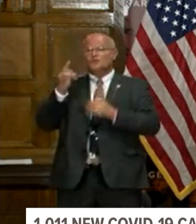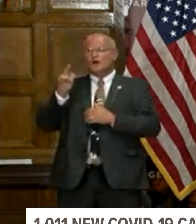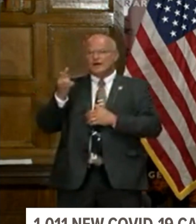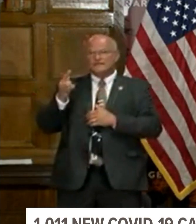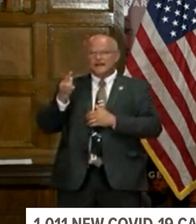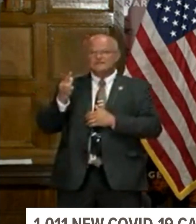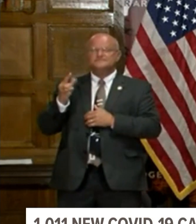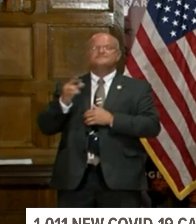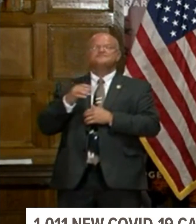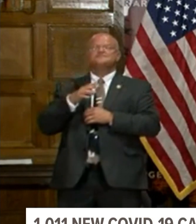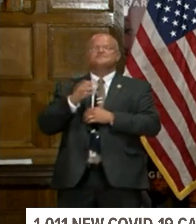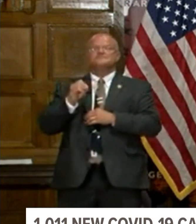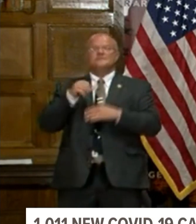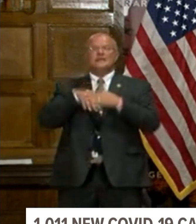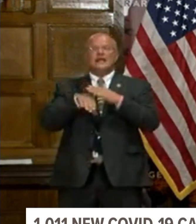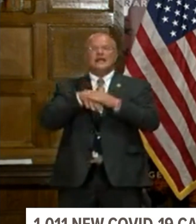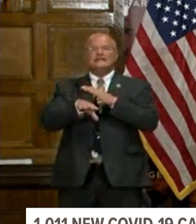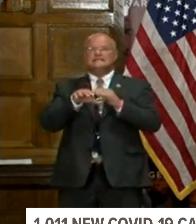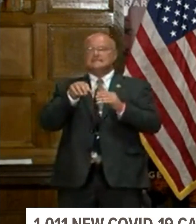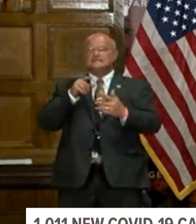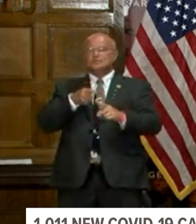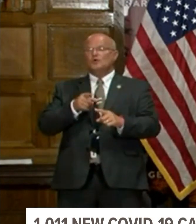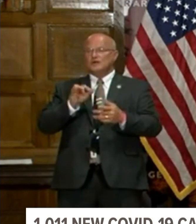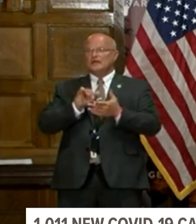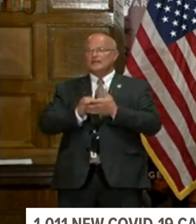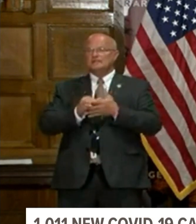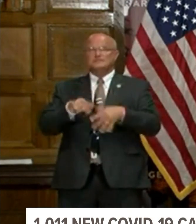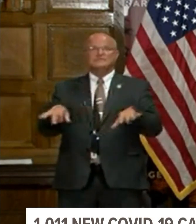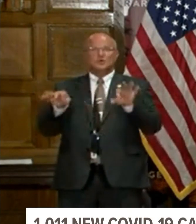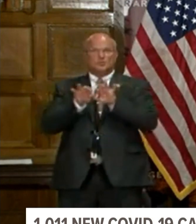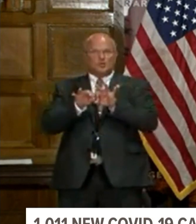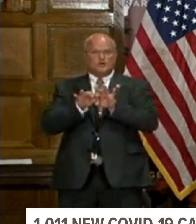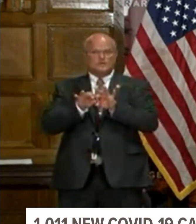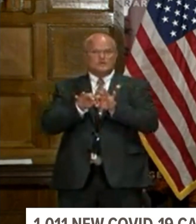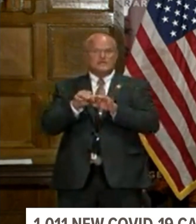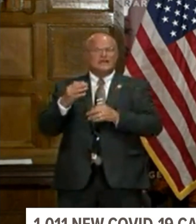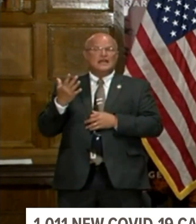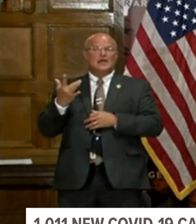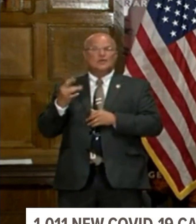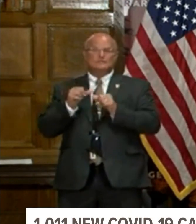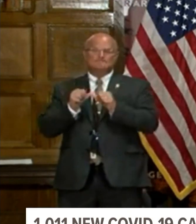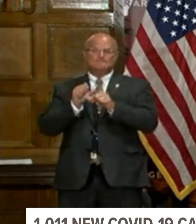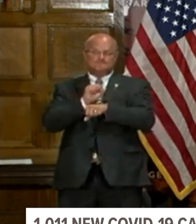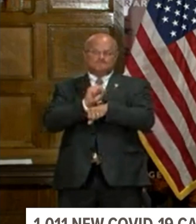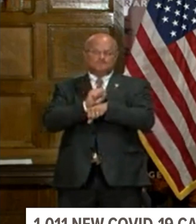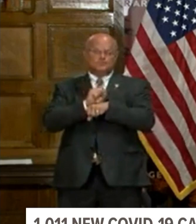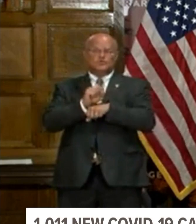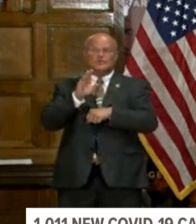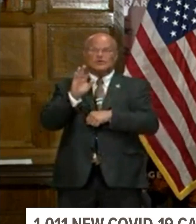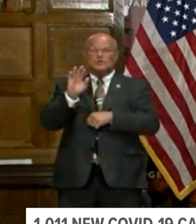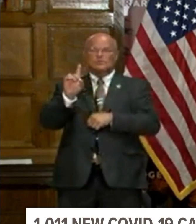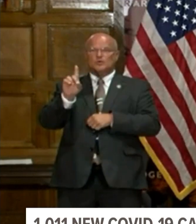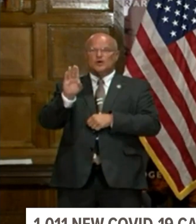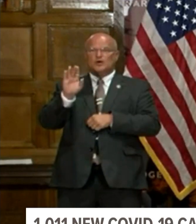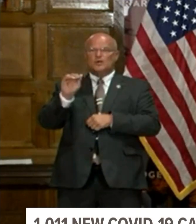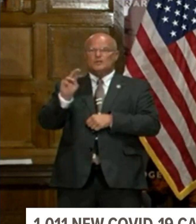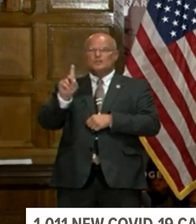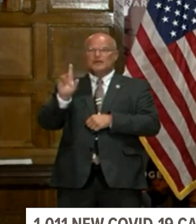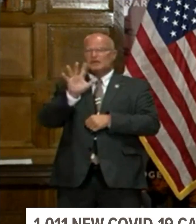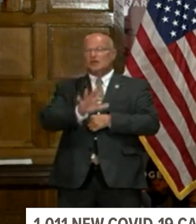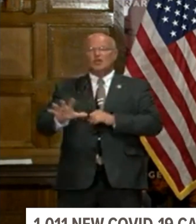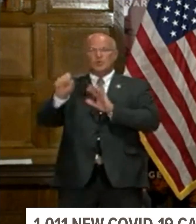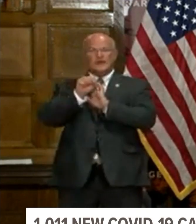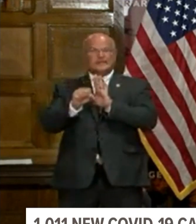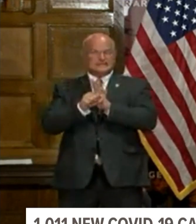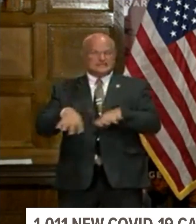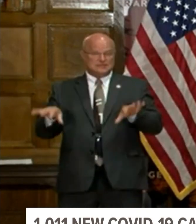Wi-Fi access point has been so important, and why the continued work on broadband access across the state